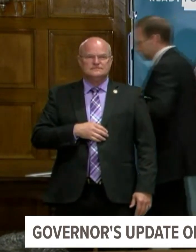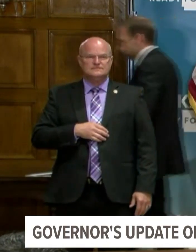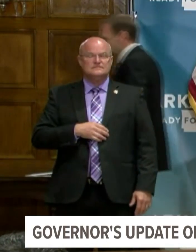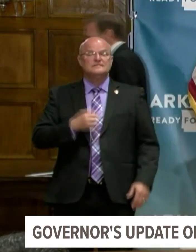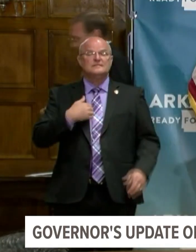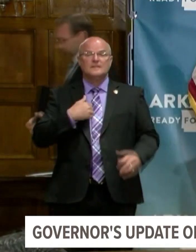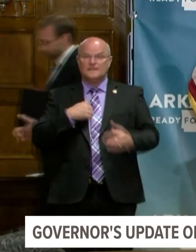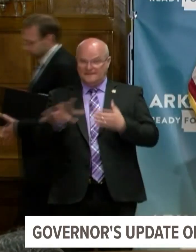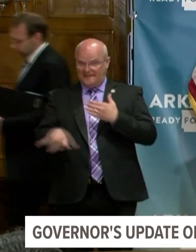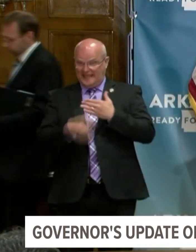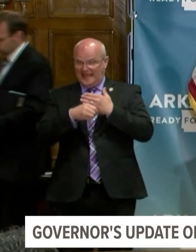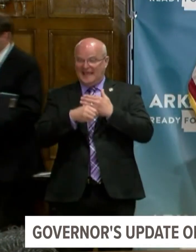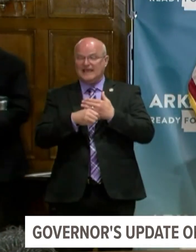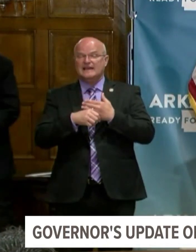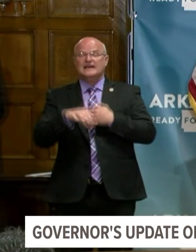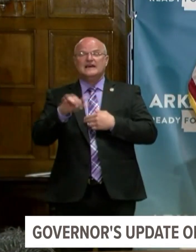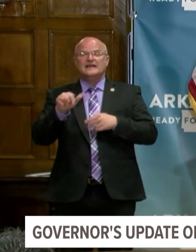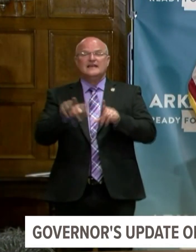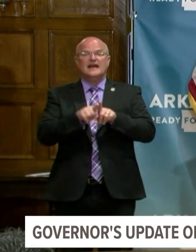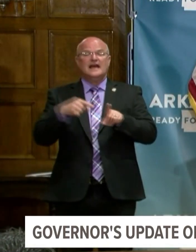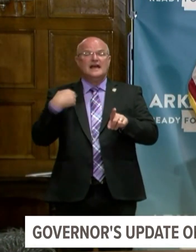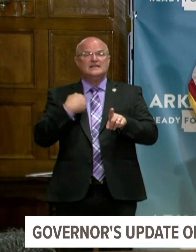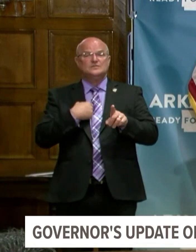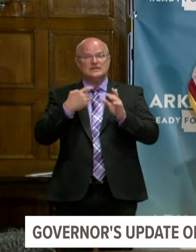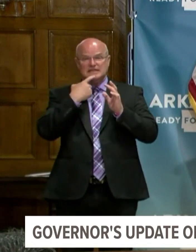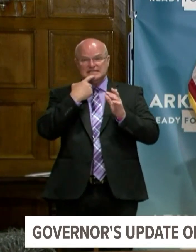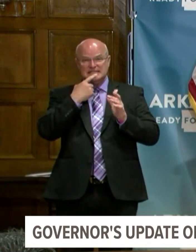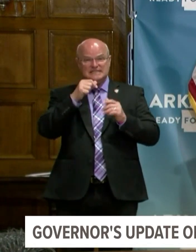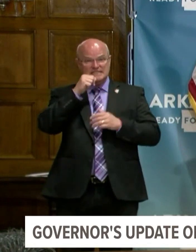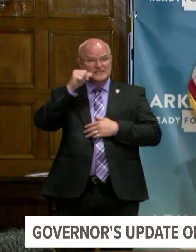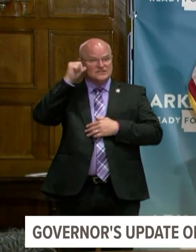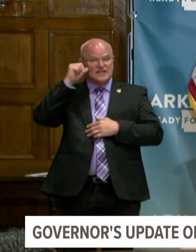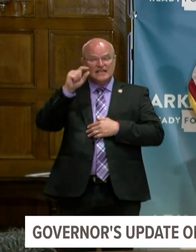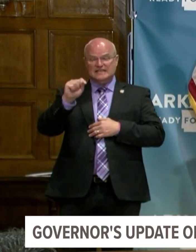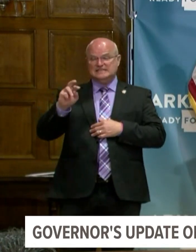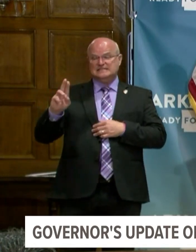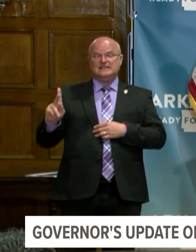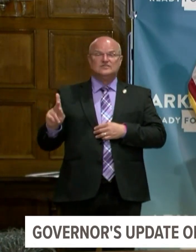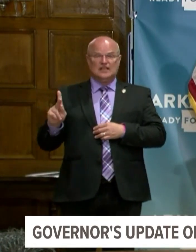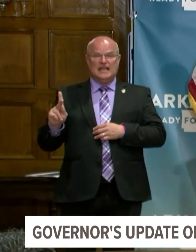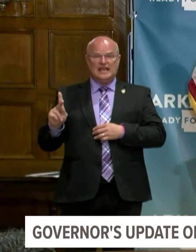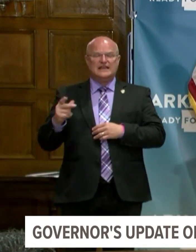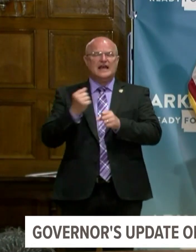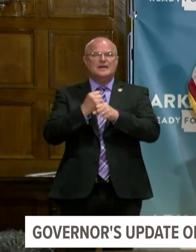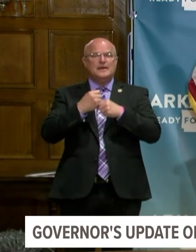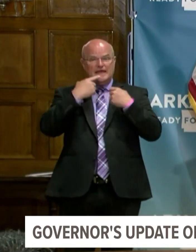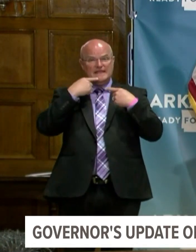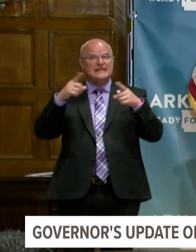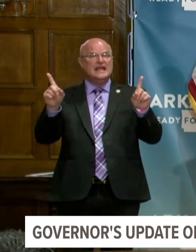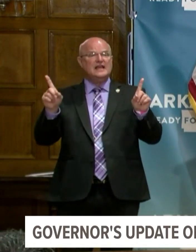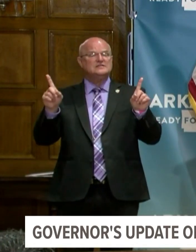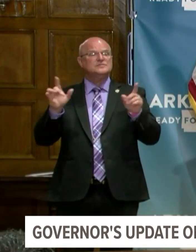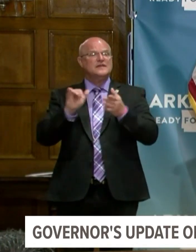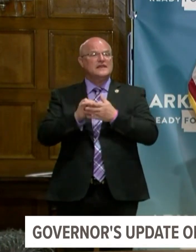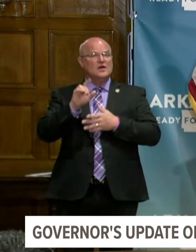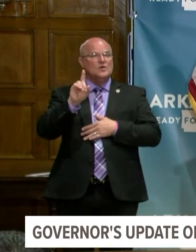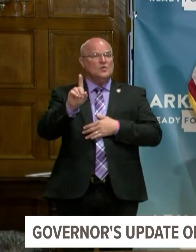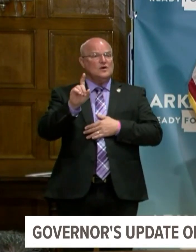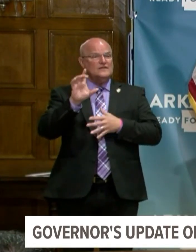Let me add that as we indicated yesterday in Texarkana, when I made the announcement